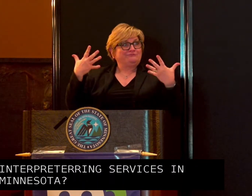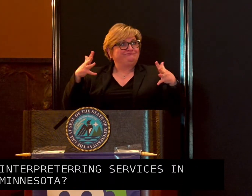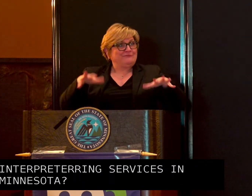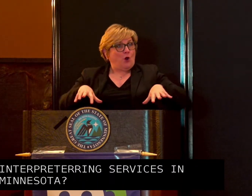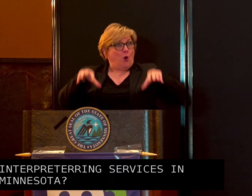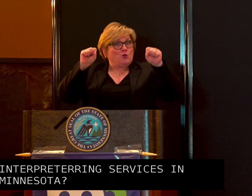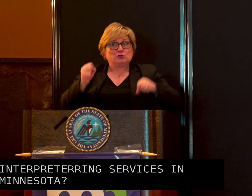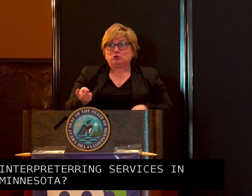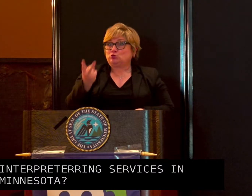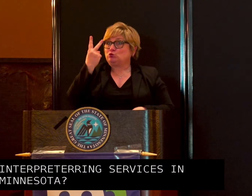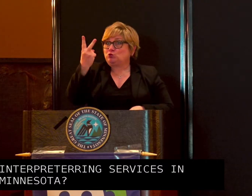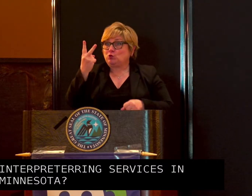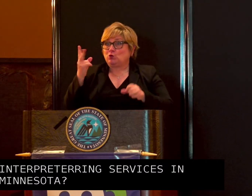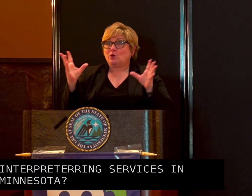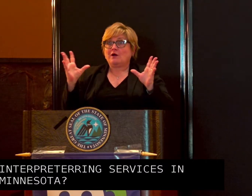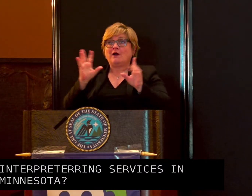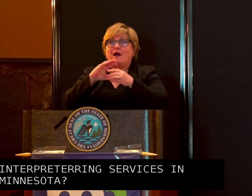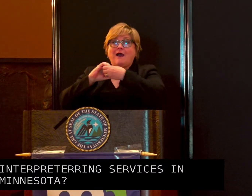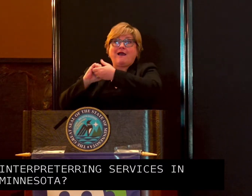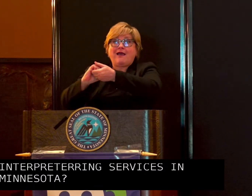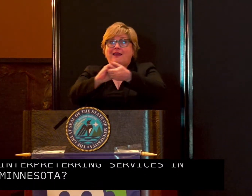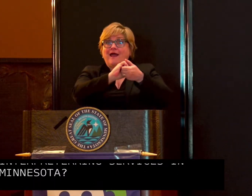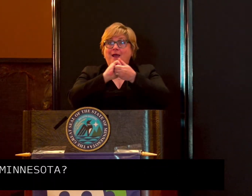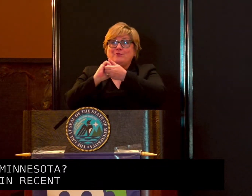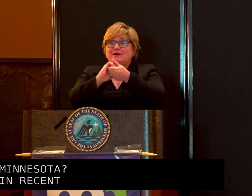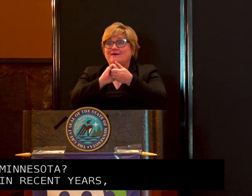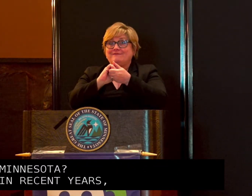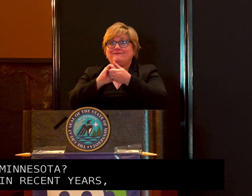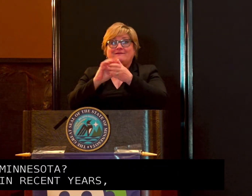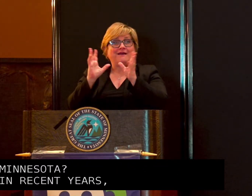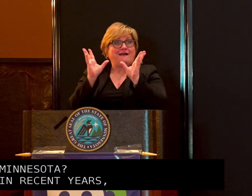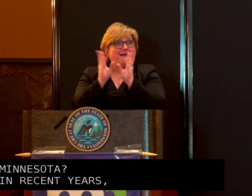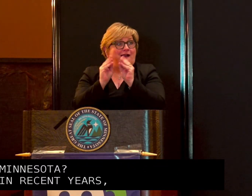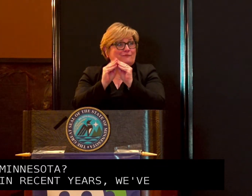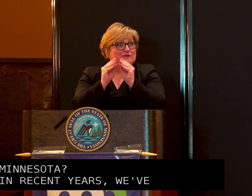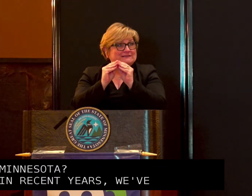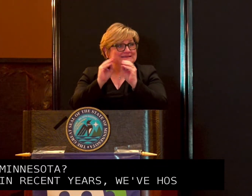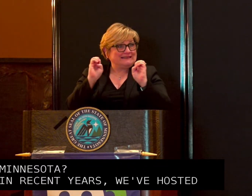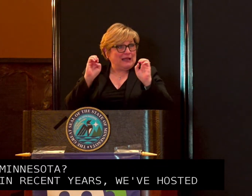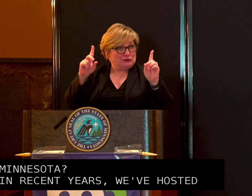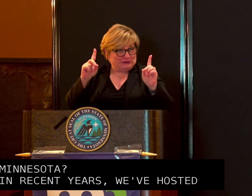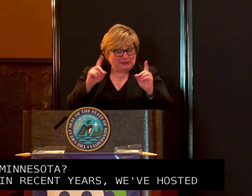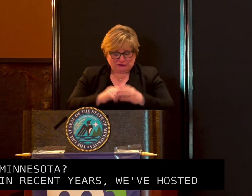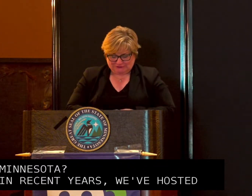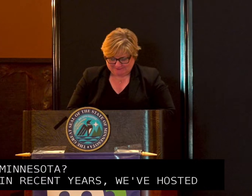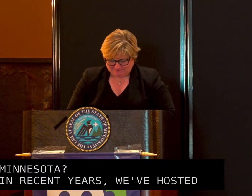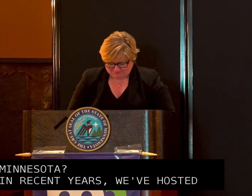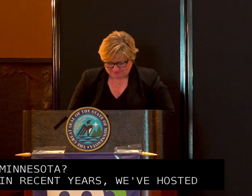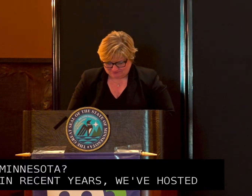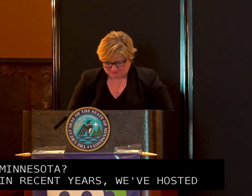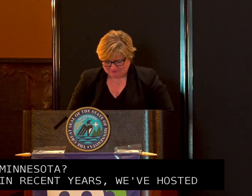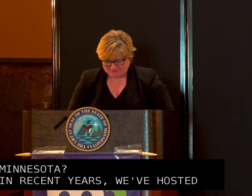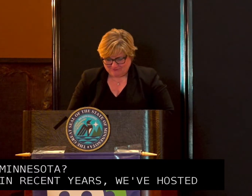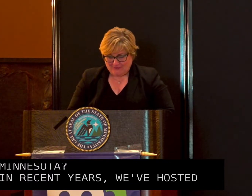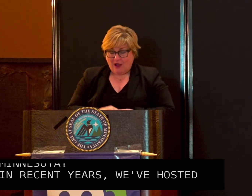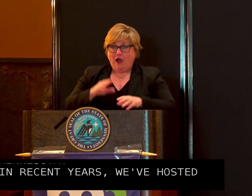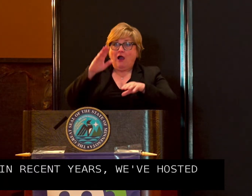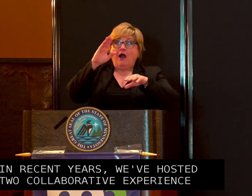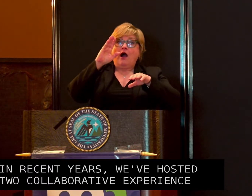In recent years, we've hosted 2 collaborative experience